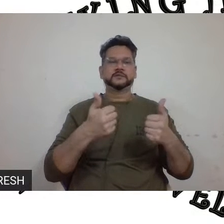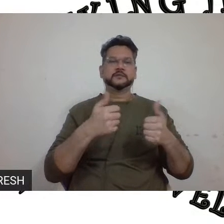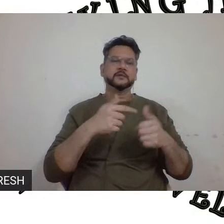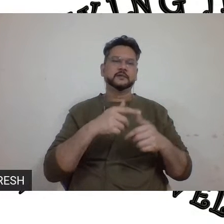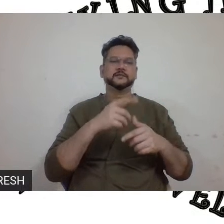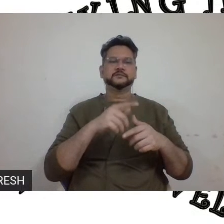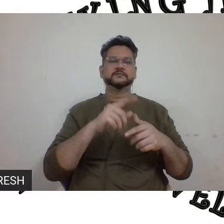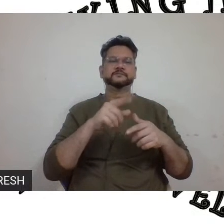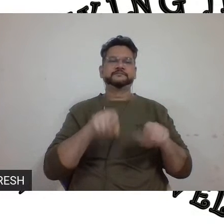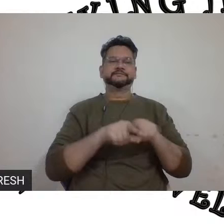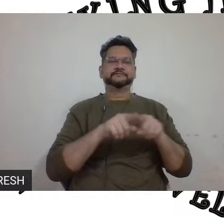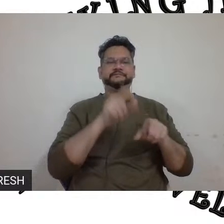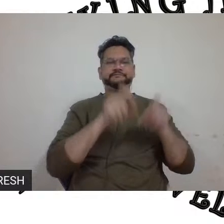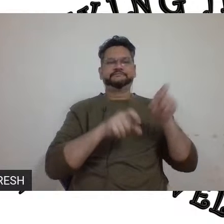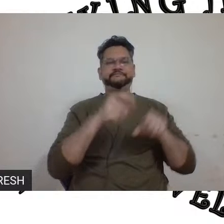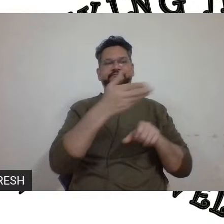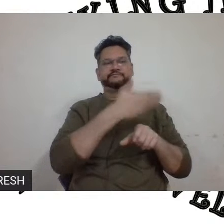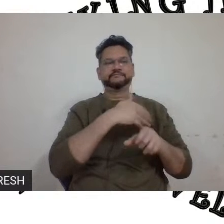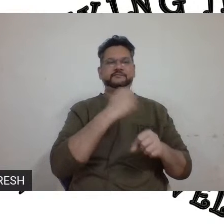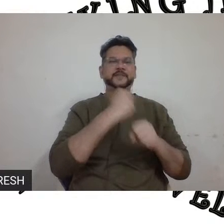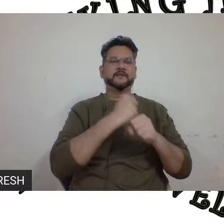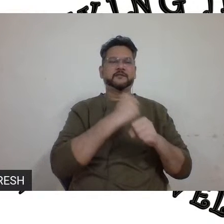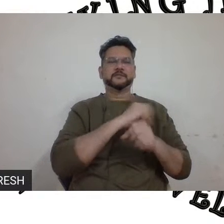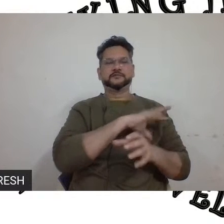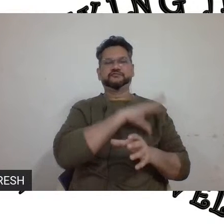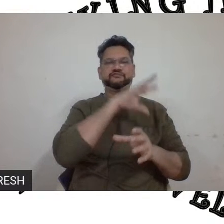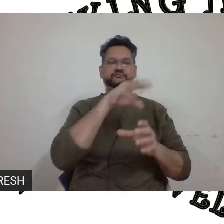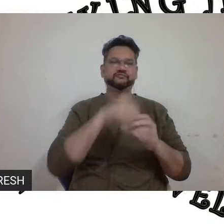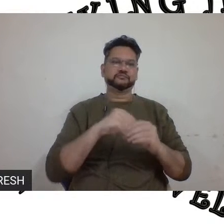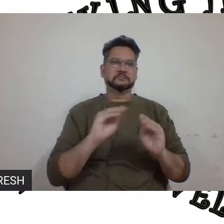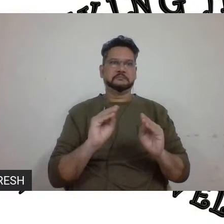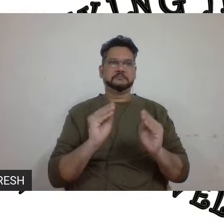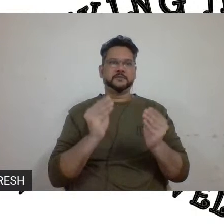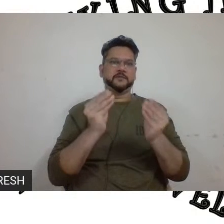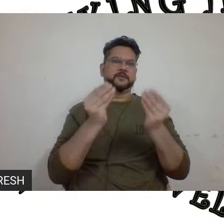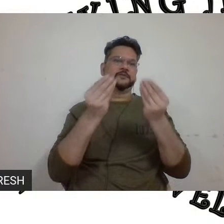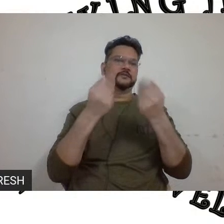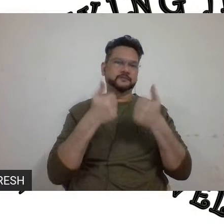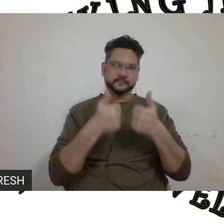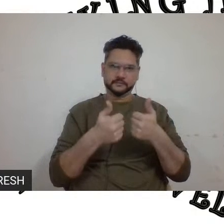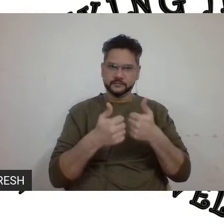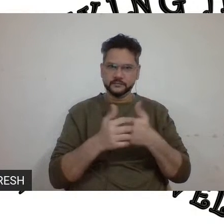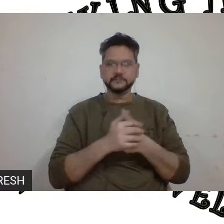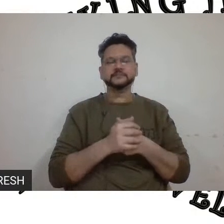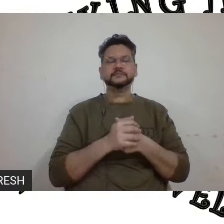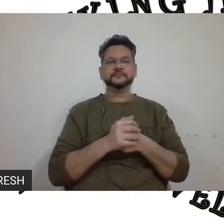towards participating in the government sector. So